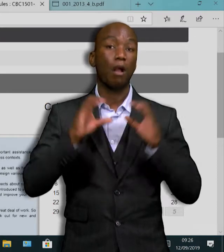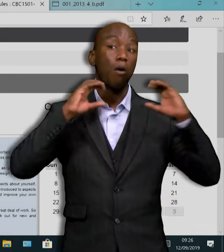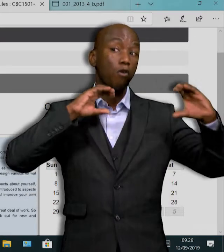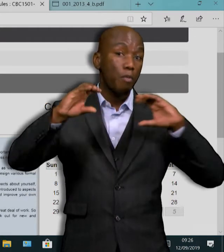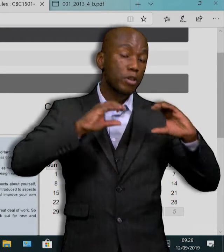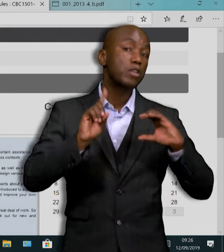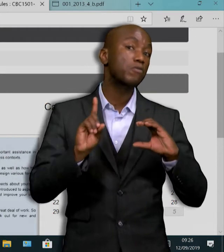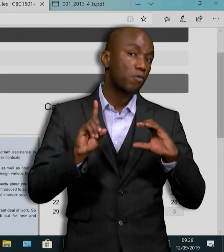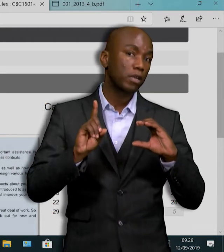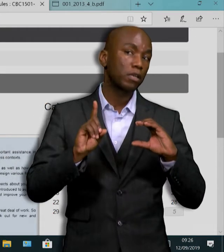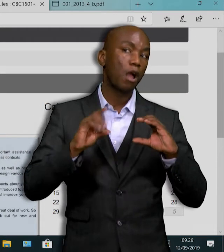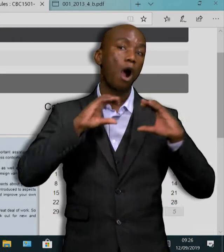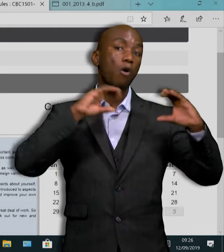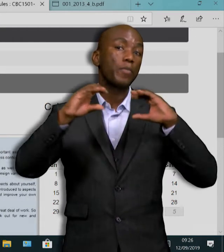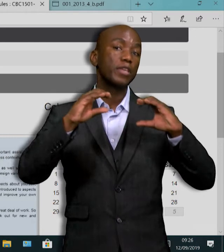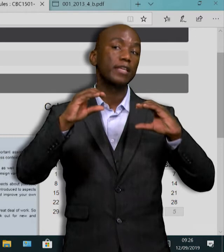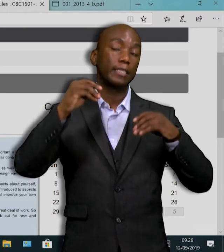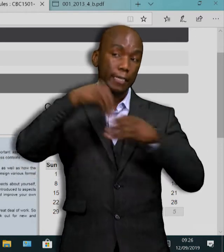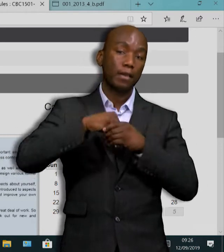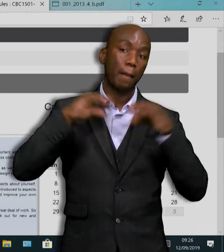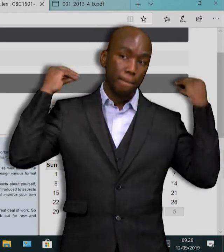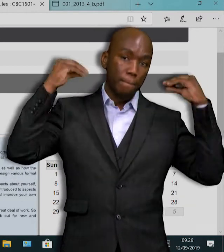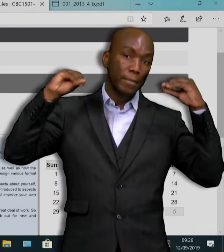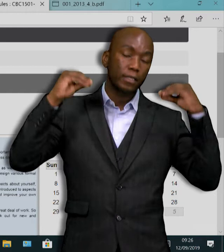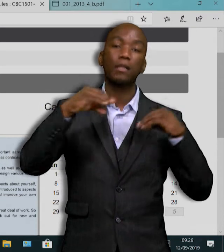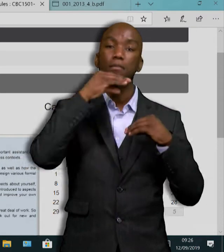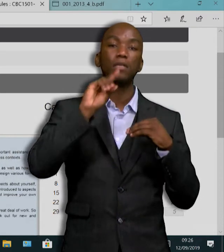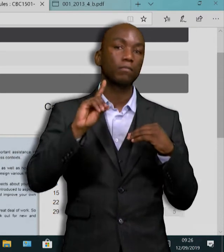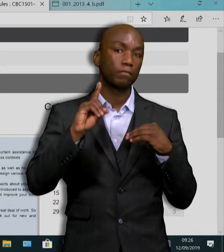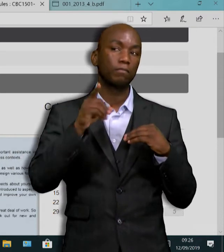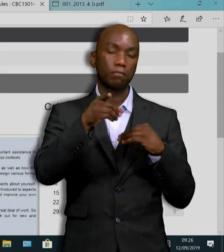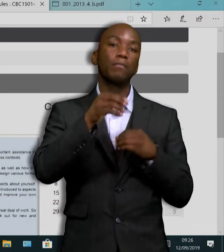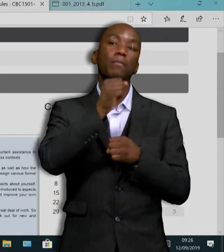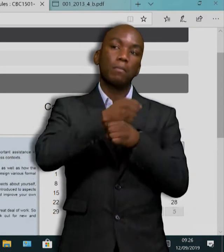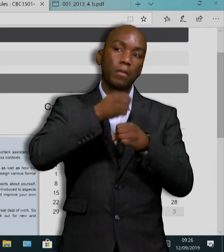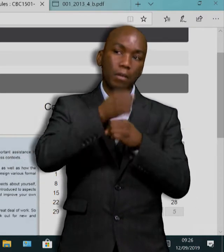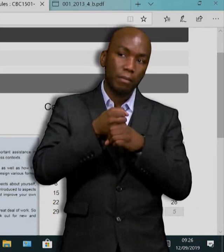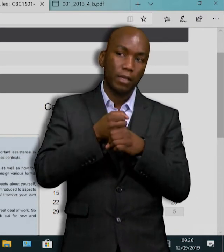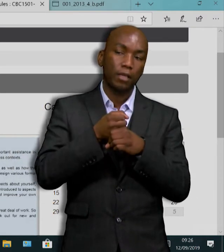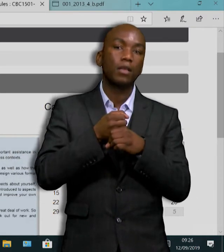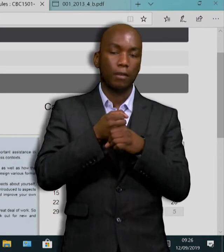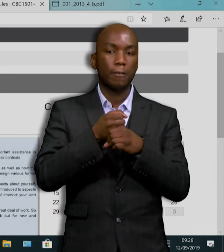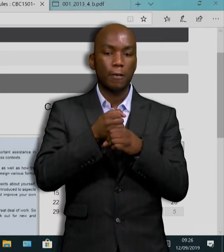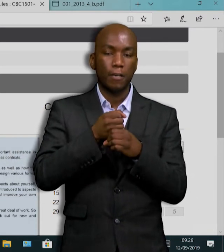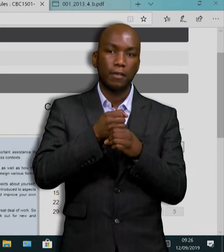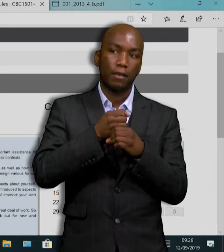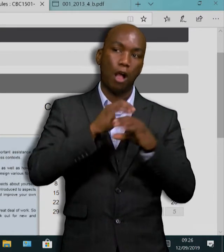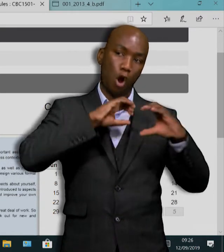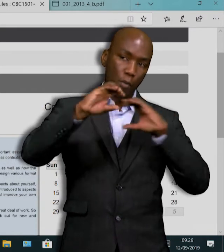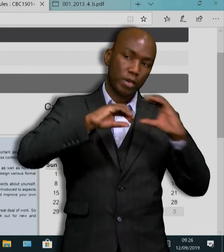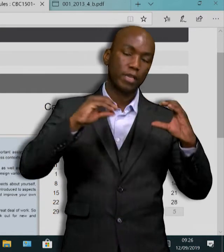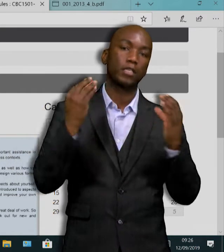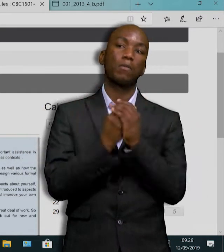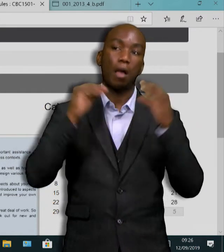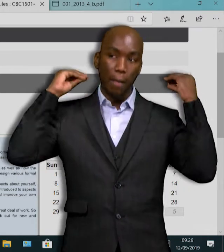Communication in business contexts refers to the creation and transmission of messages between